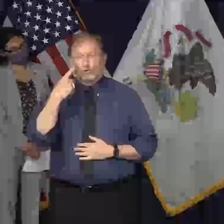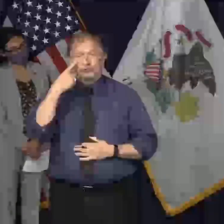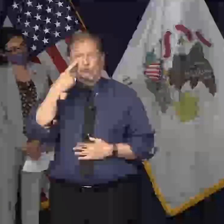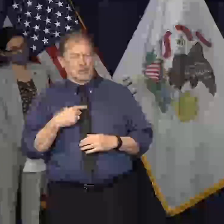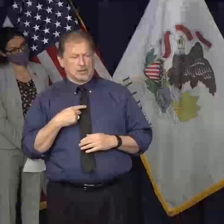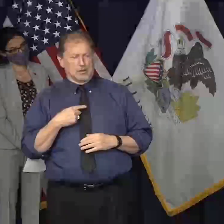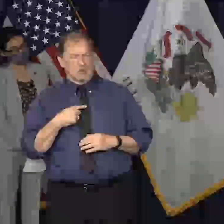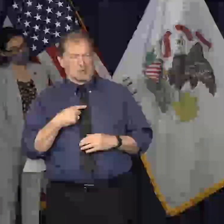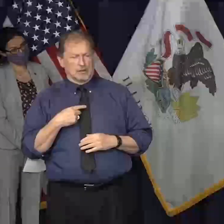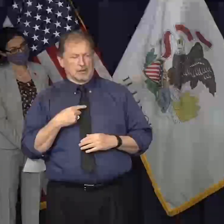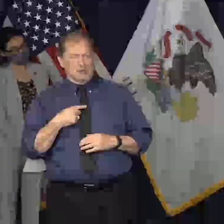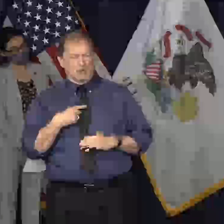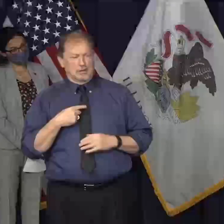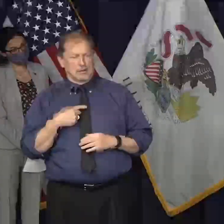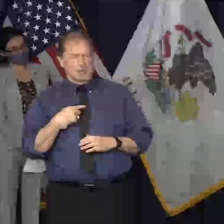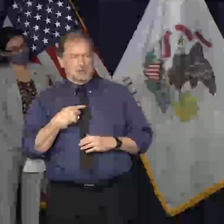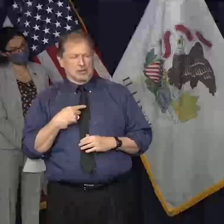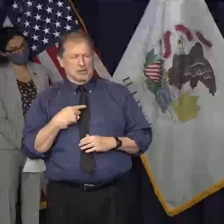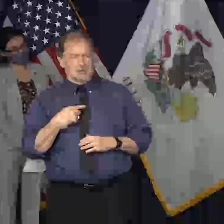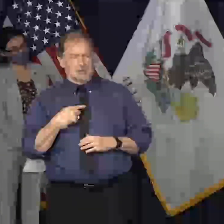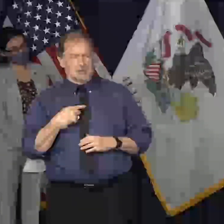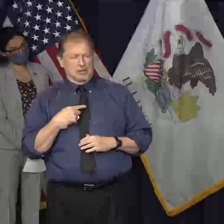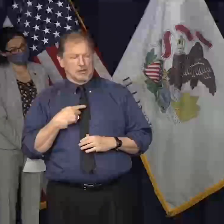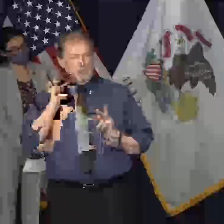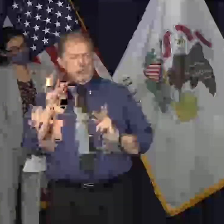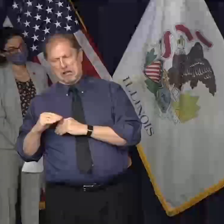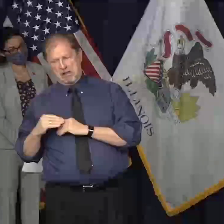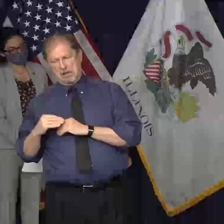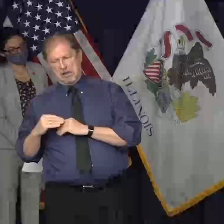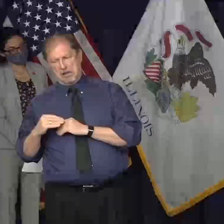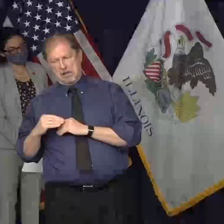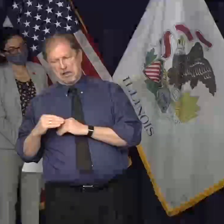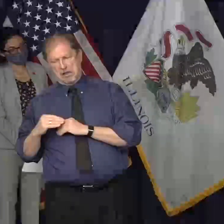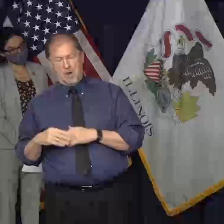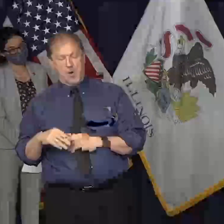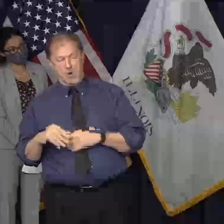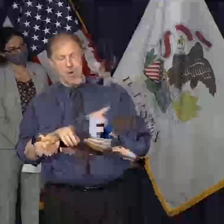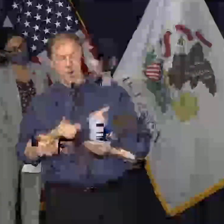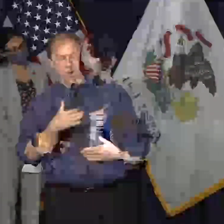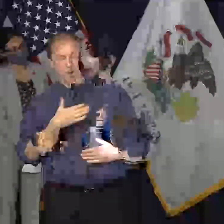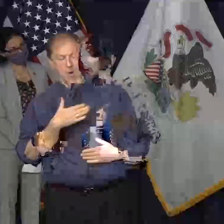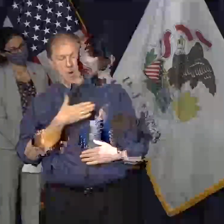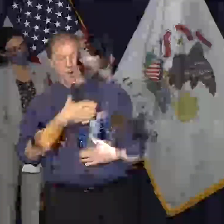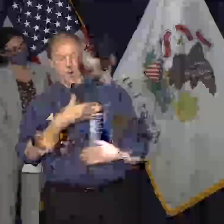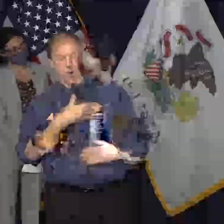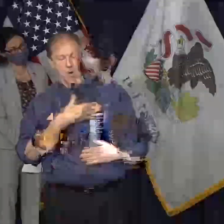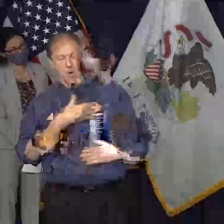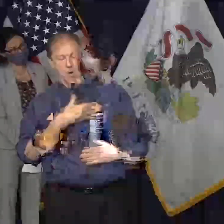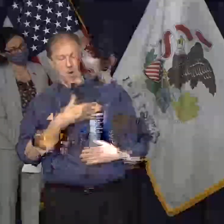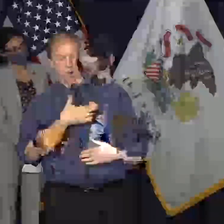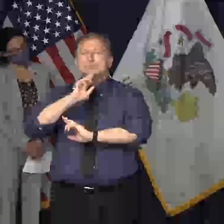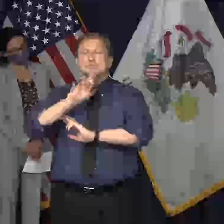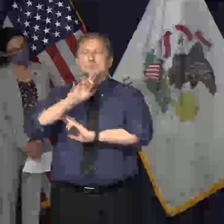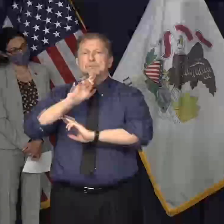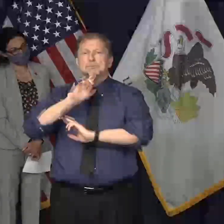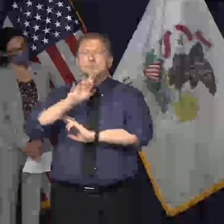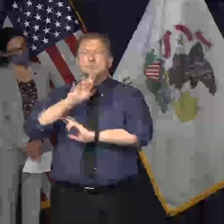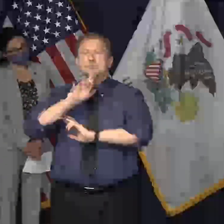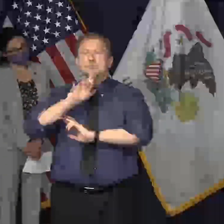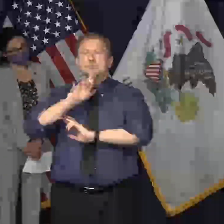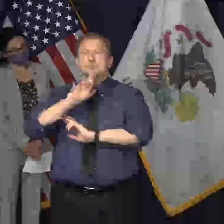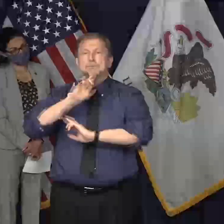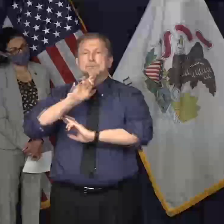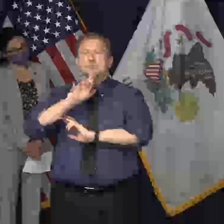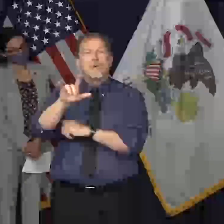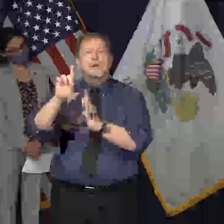mask-related discrimination or any form of discrimination, please report the incident to the Illinois Department of Human Rights